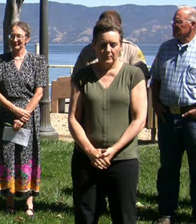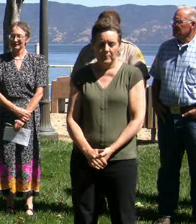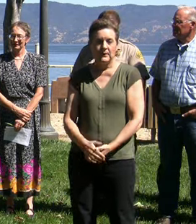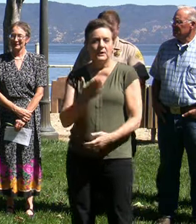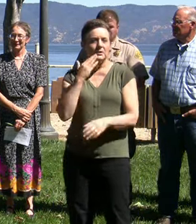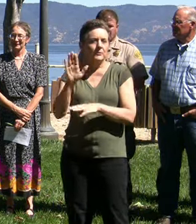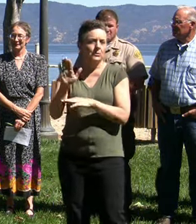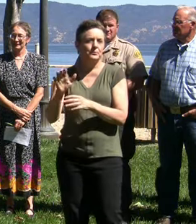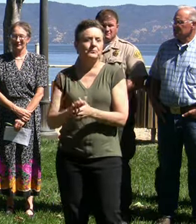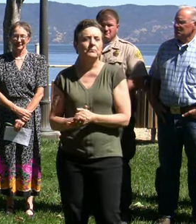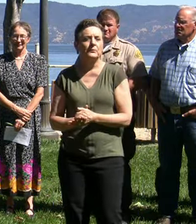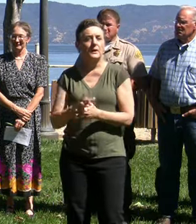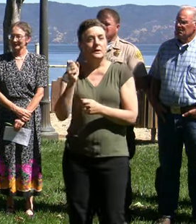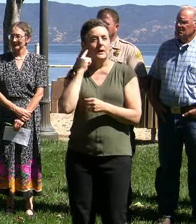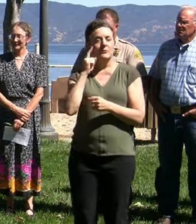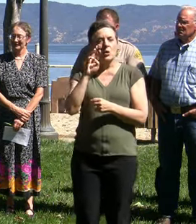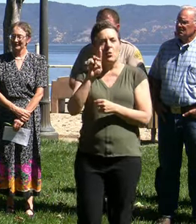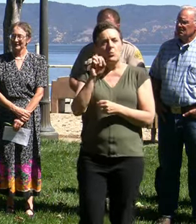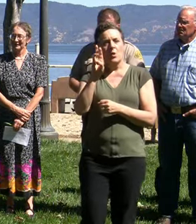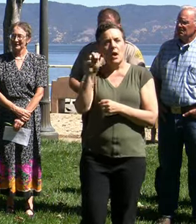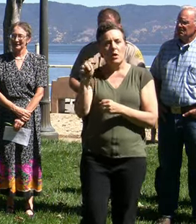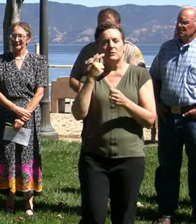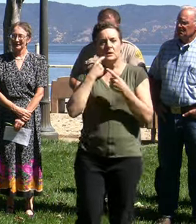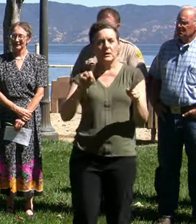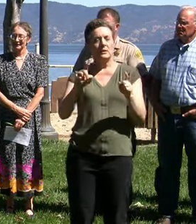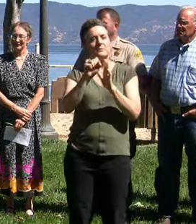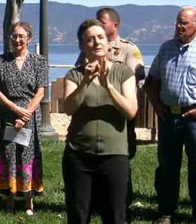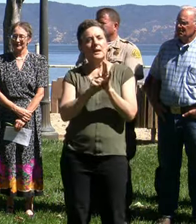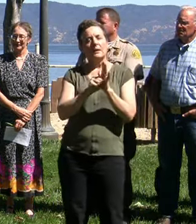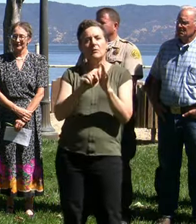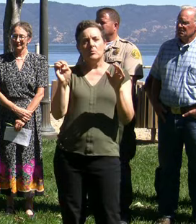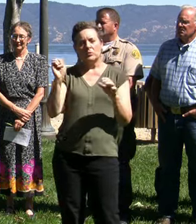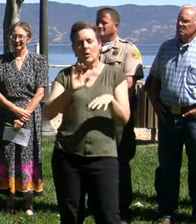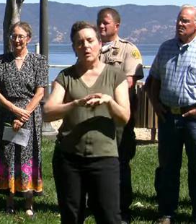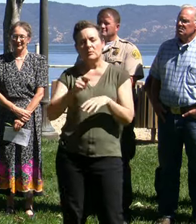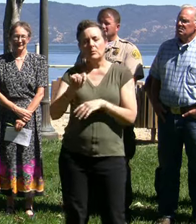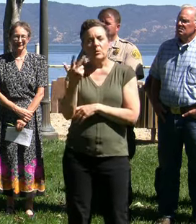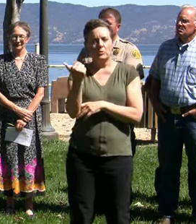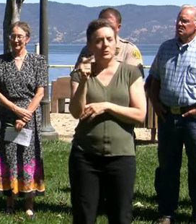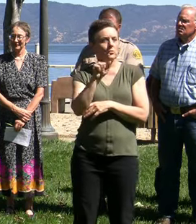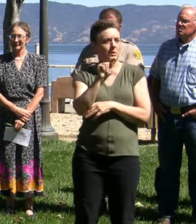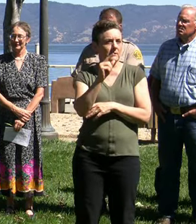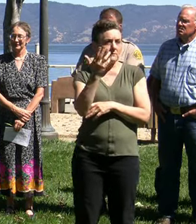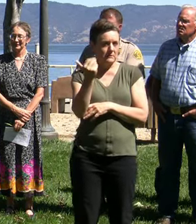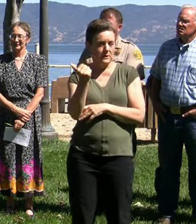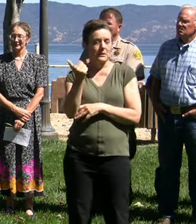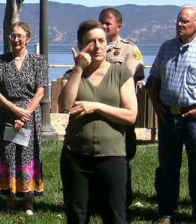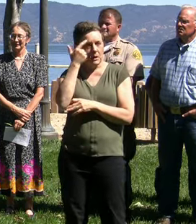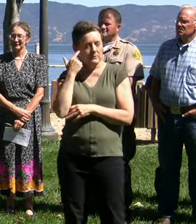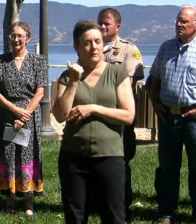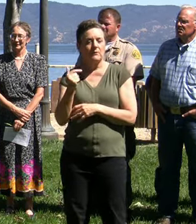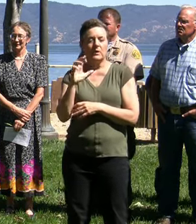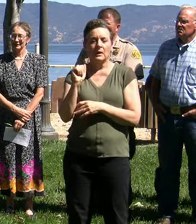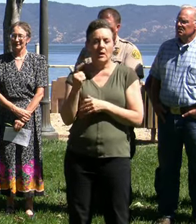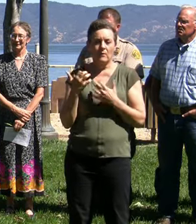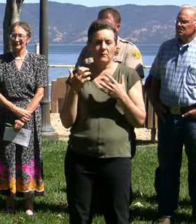Good afternoon. Governor Brown declared a state of emergency on September 13, 2015, in response to the Valley Fire. Cal OES